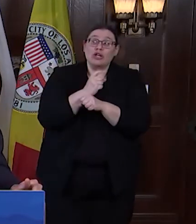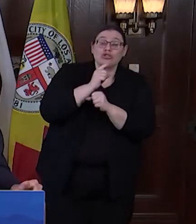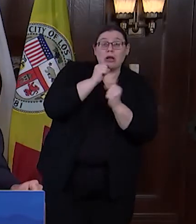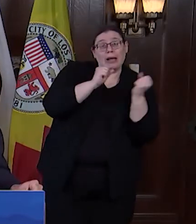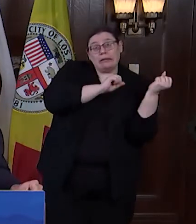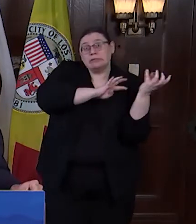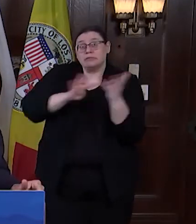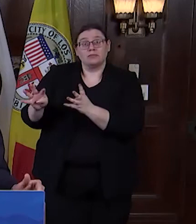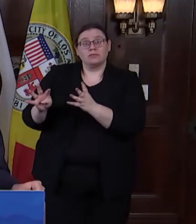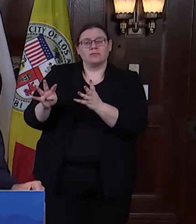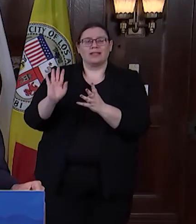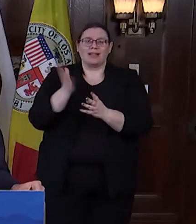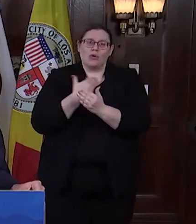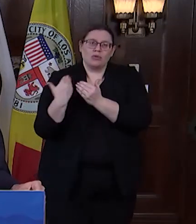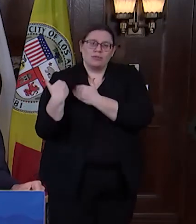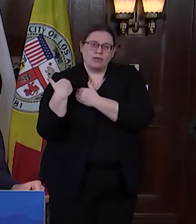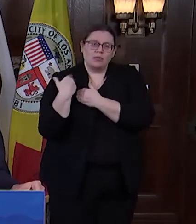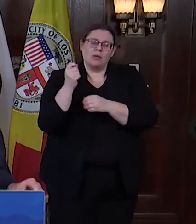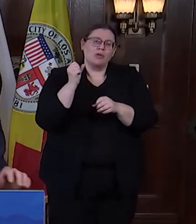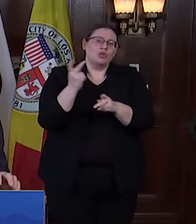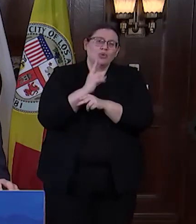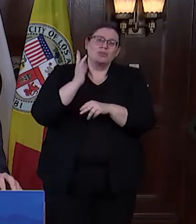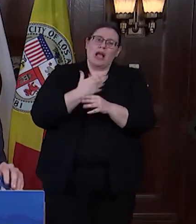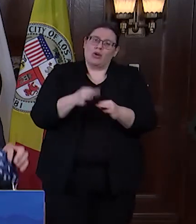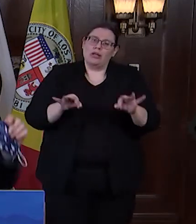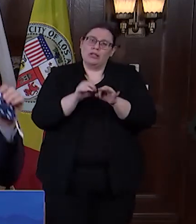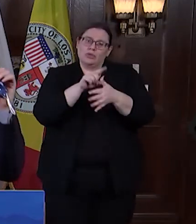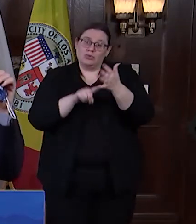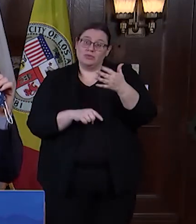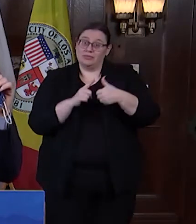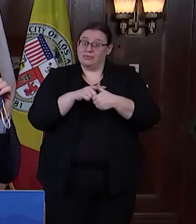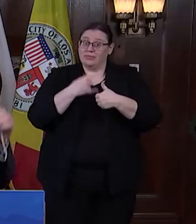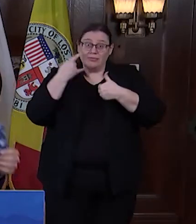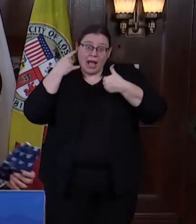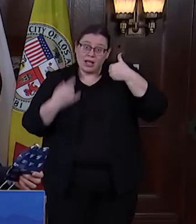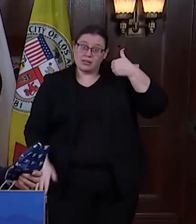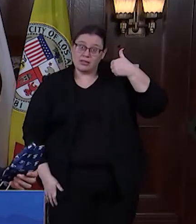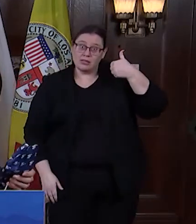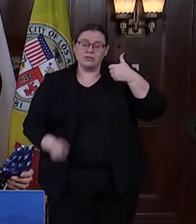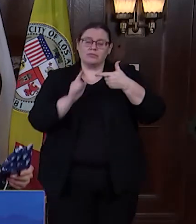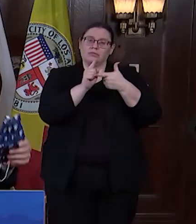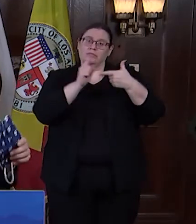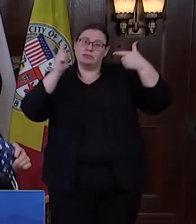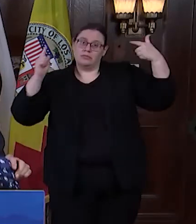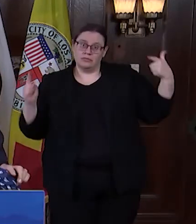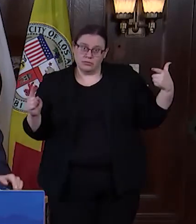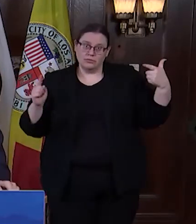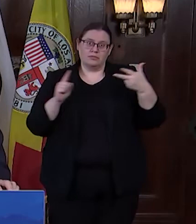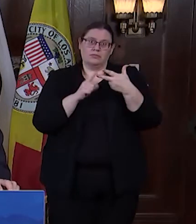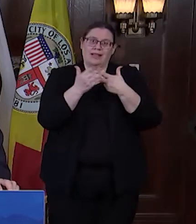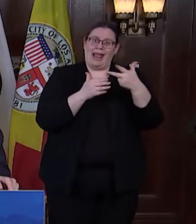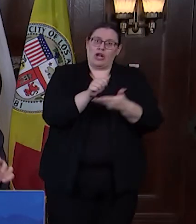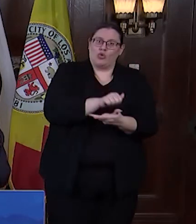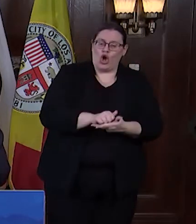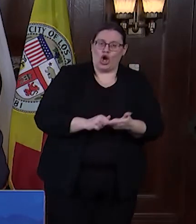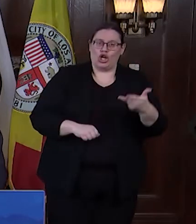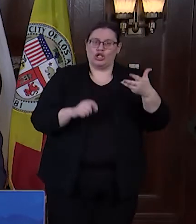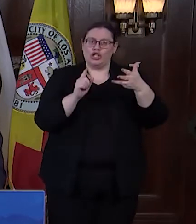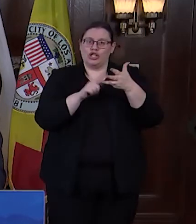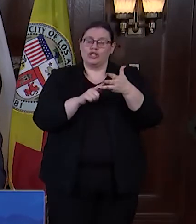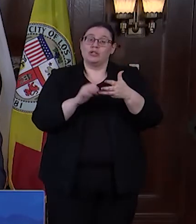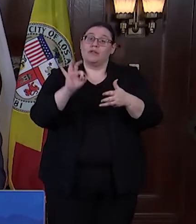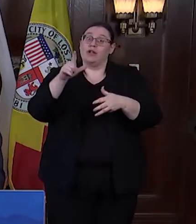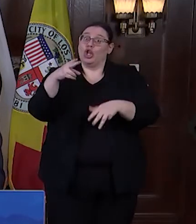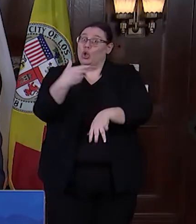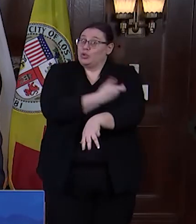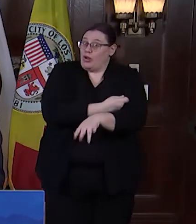rests on our commitment to using our key tools: wearing your mask, keeping your distance, washing your hands, getting your flu shot